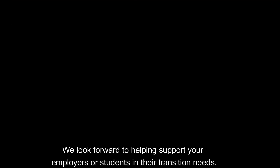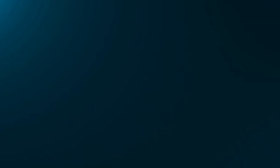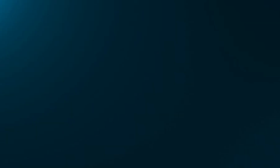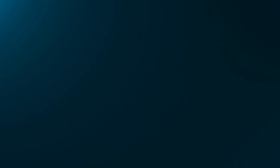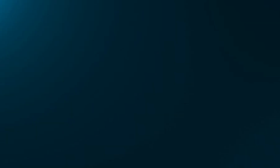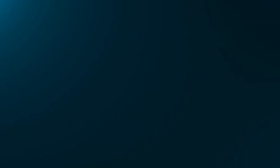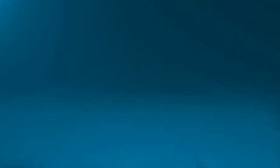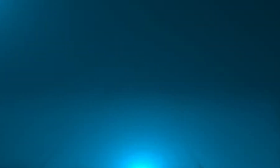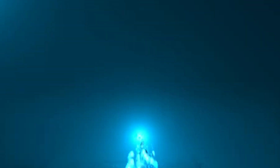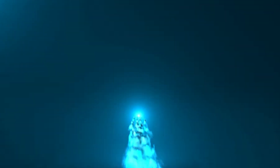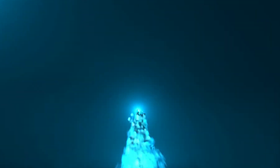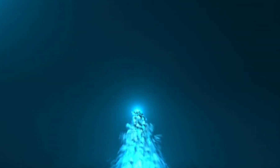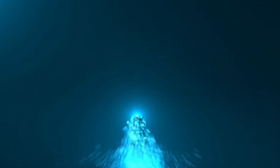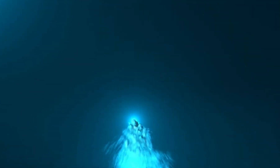needs.